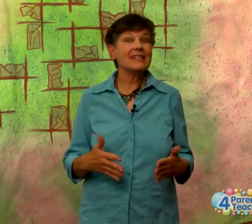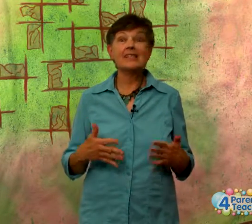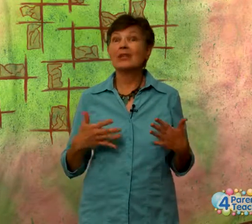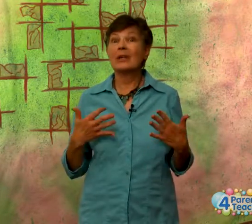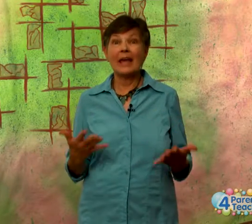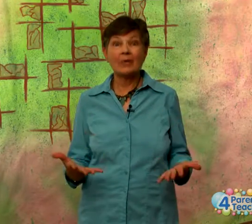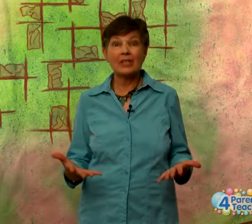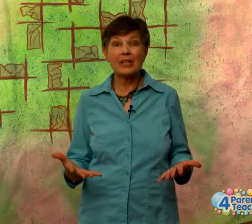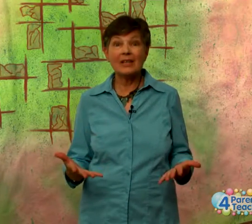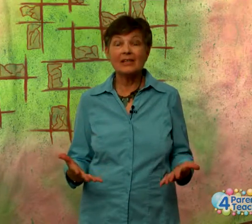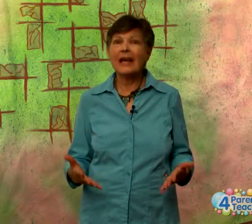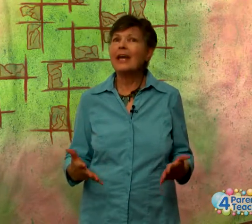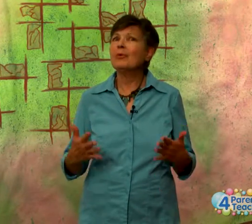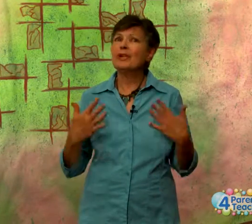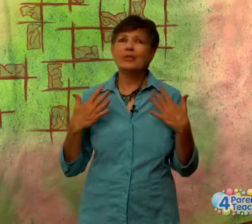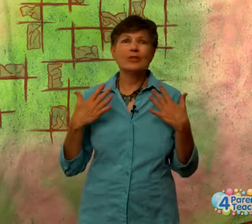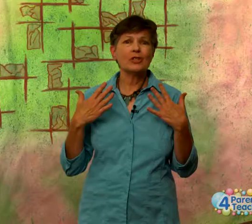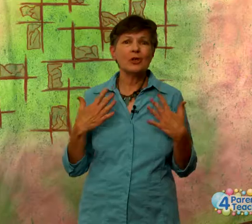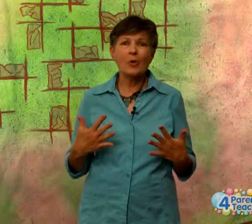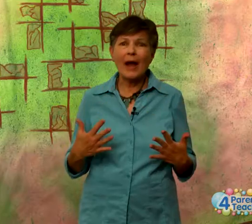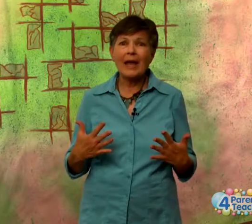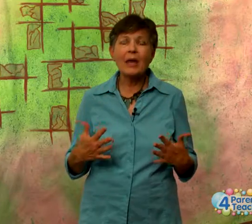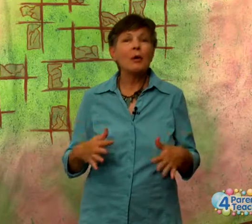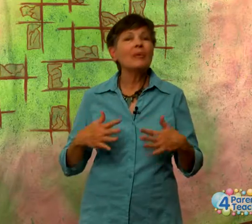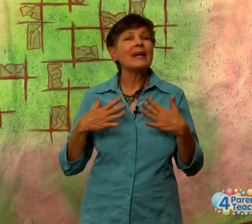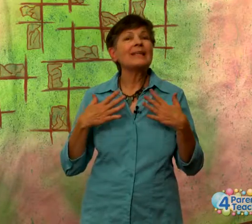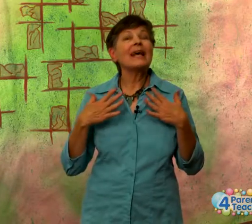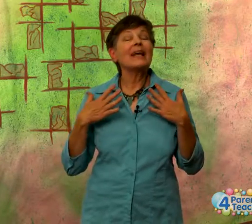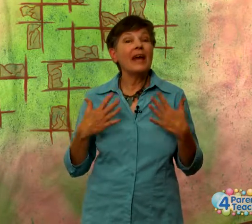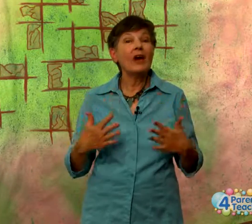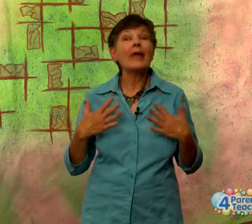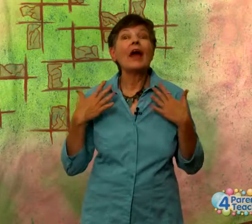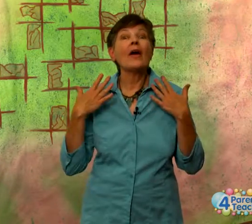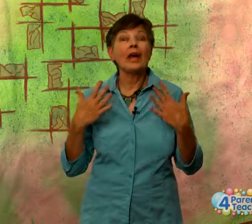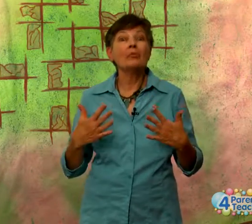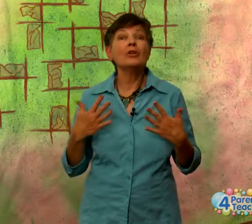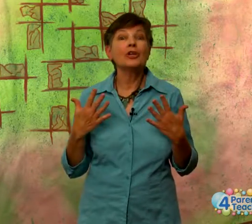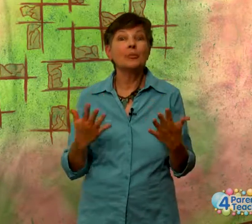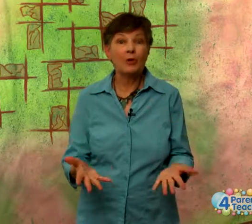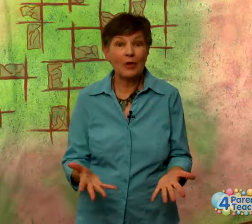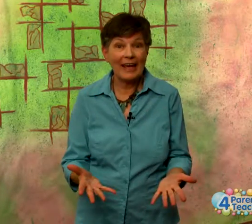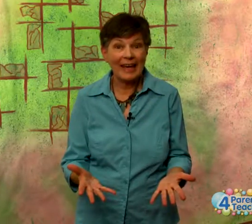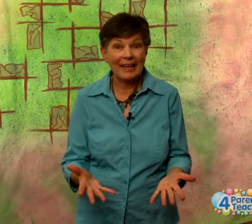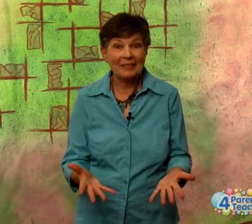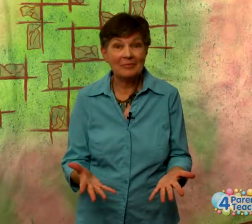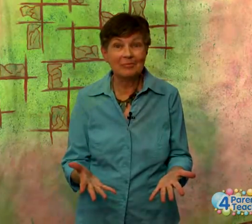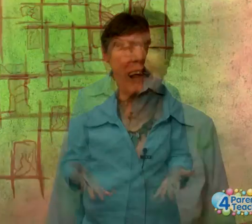enhances their language skills, it reduces crying, because now they are able to communicate.